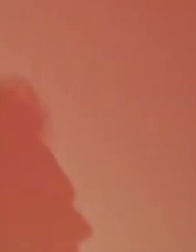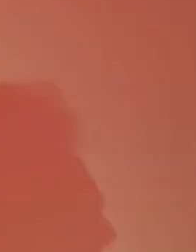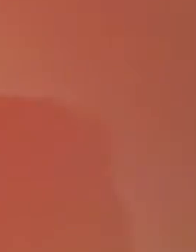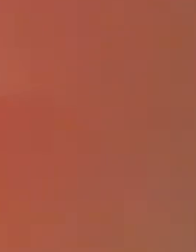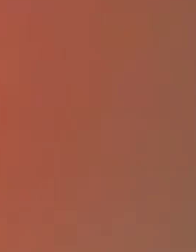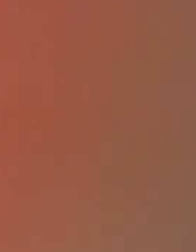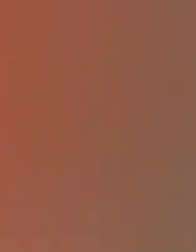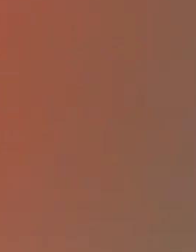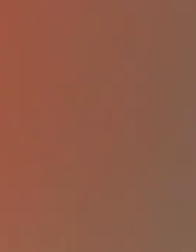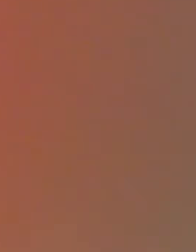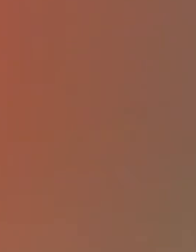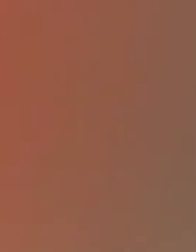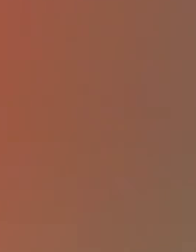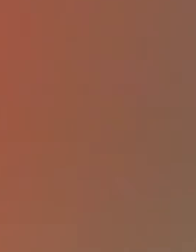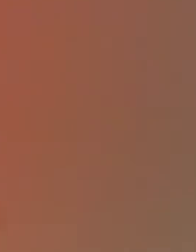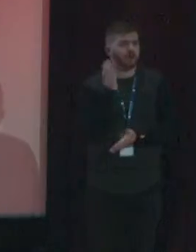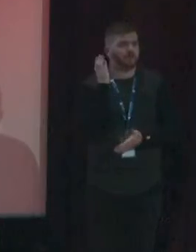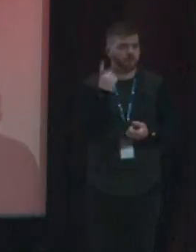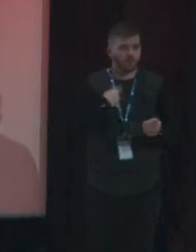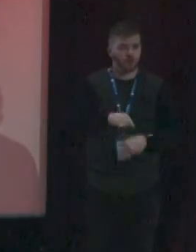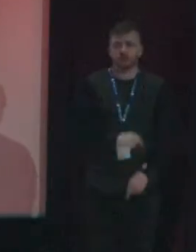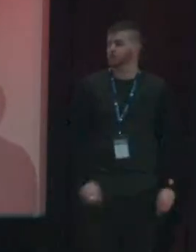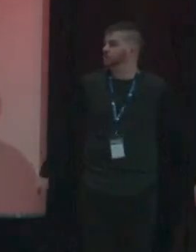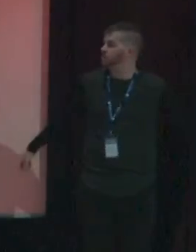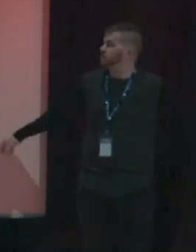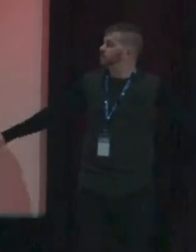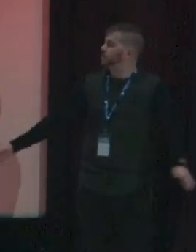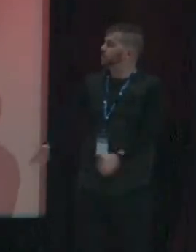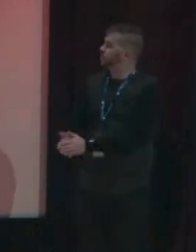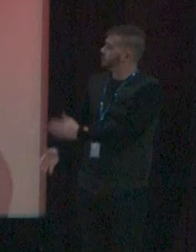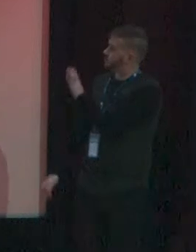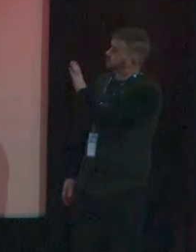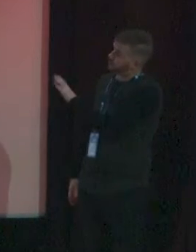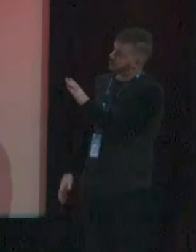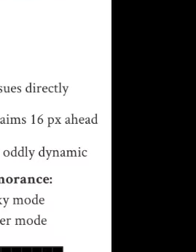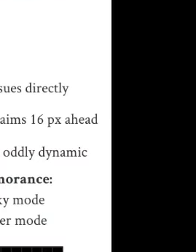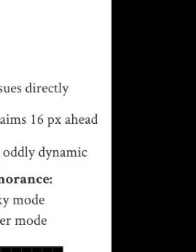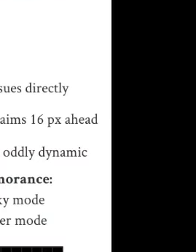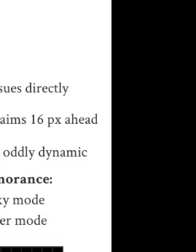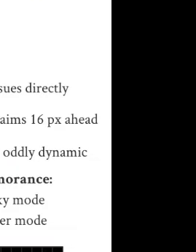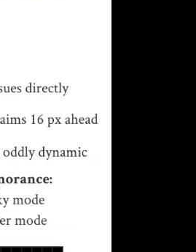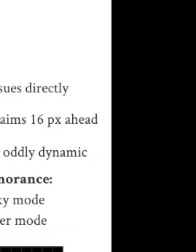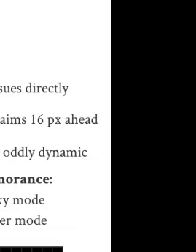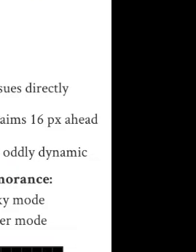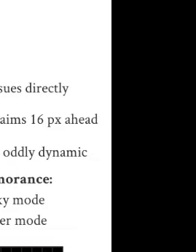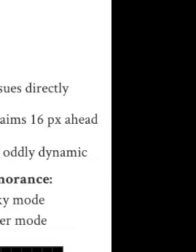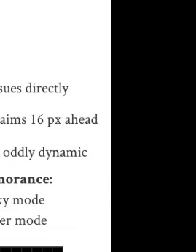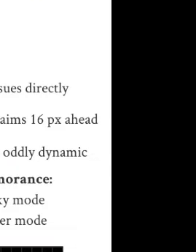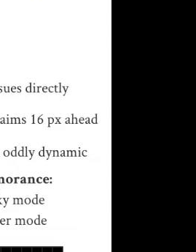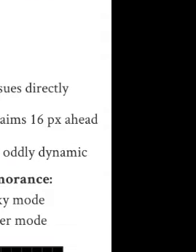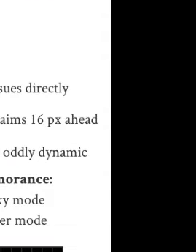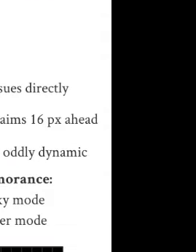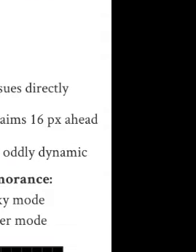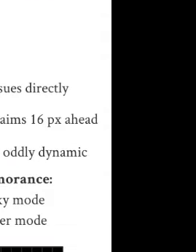Both options are always live for us. Now, in terms of Pac-Man, the interesting thing about this, for